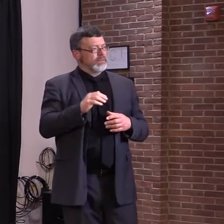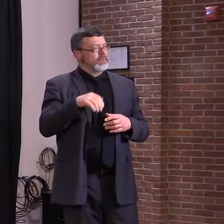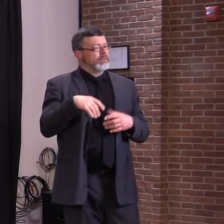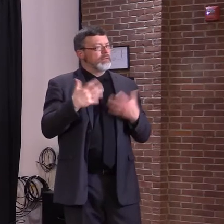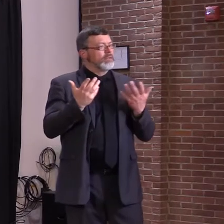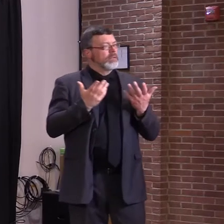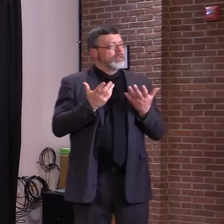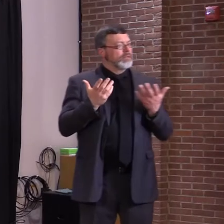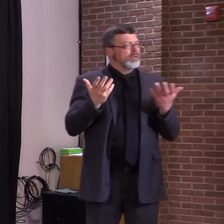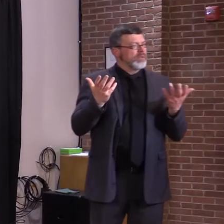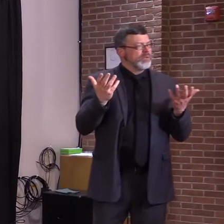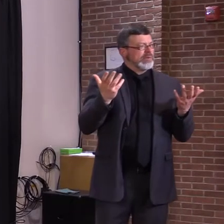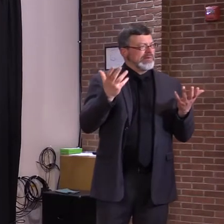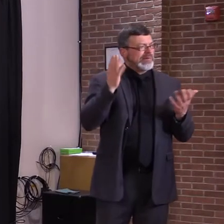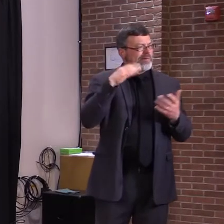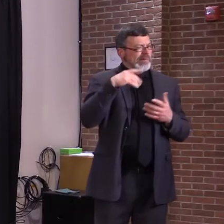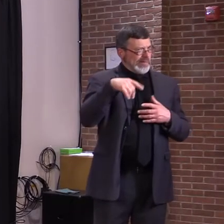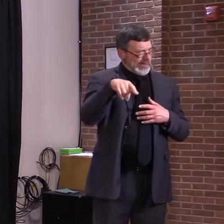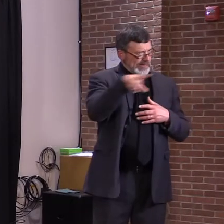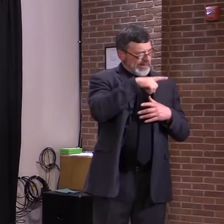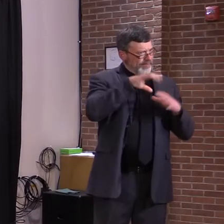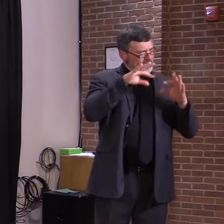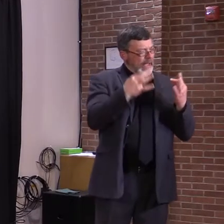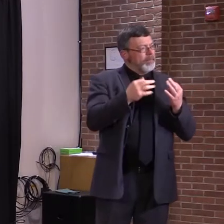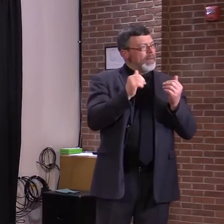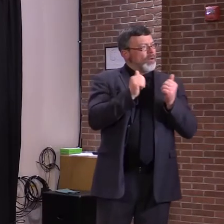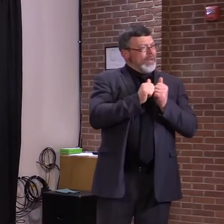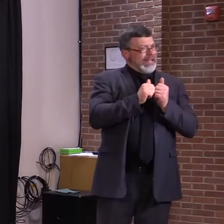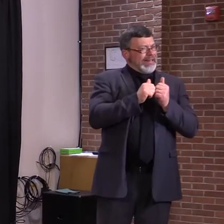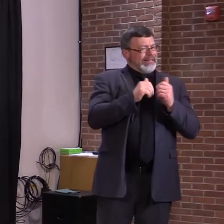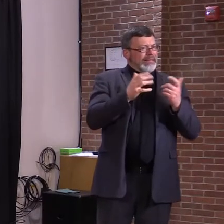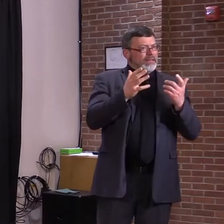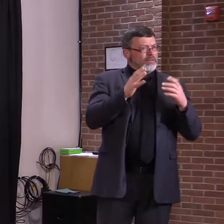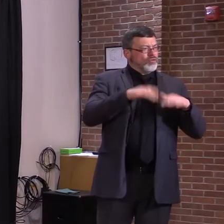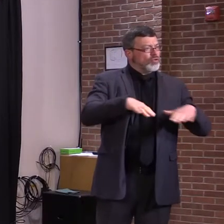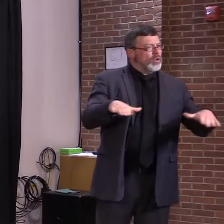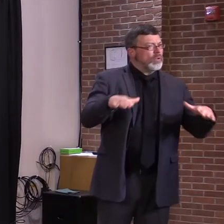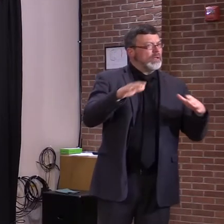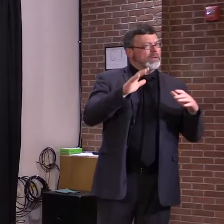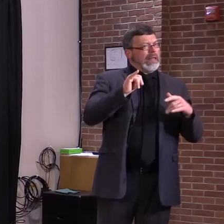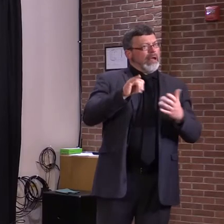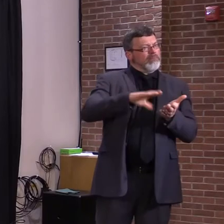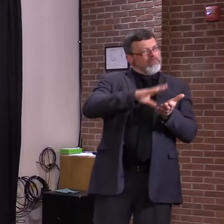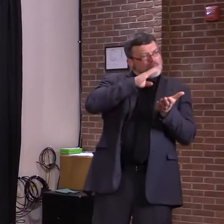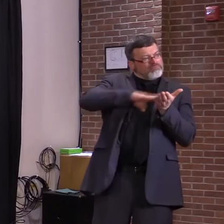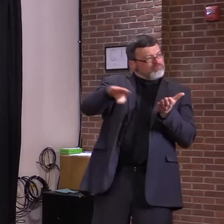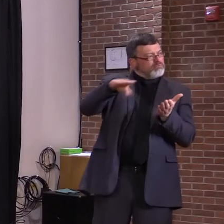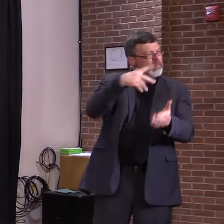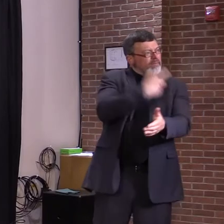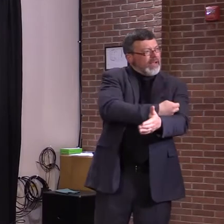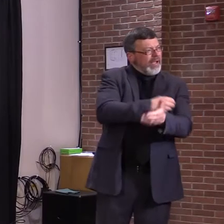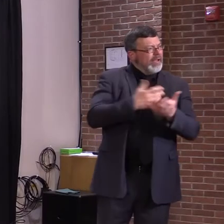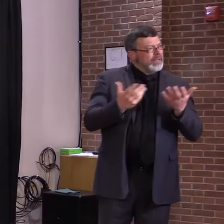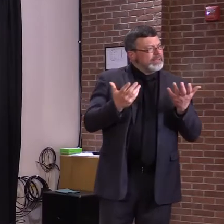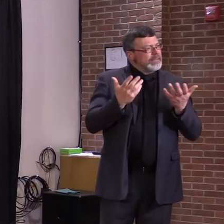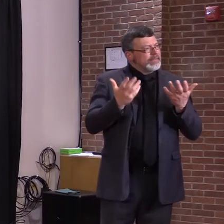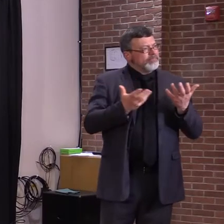health conditions who are in the same position. So I was worrying about that. That's not how I